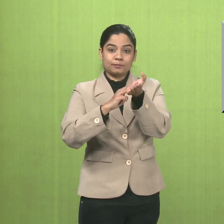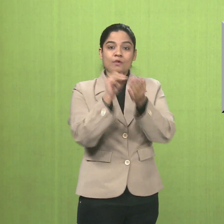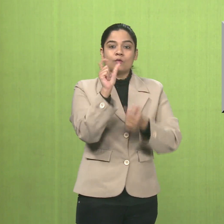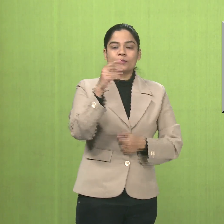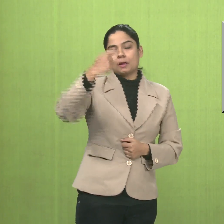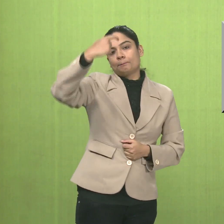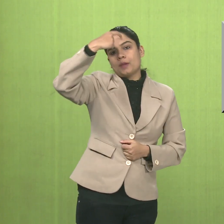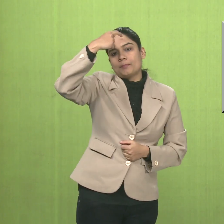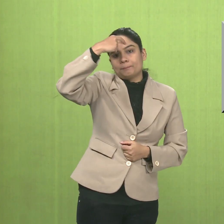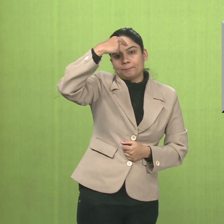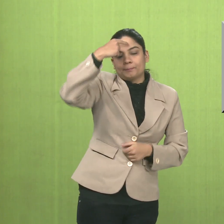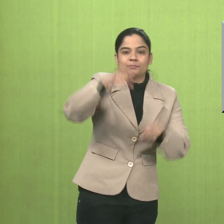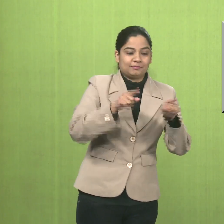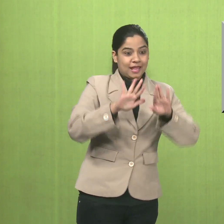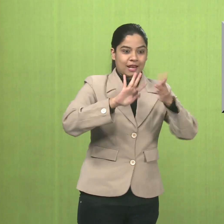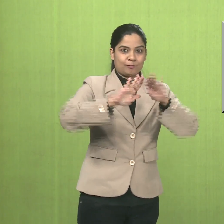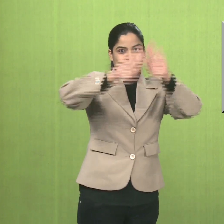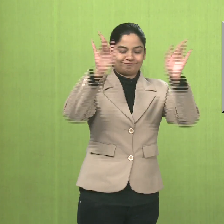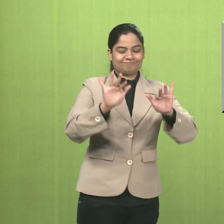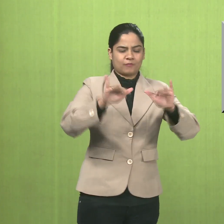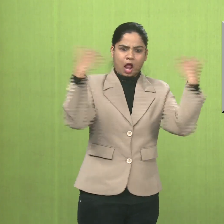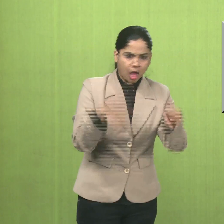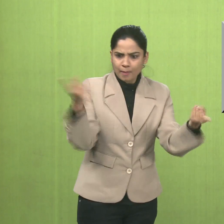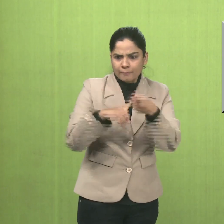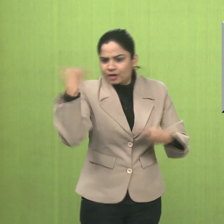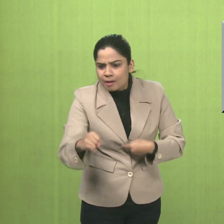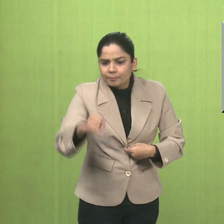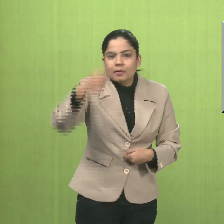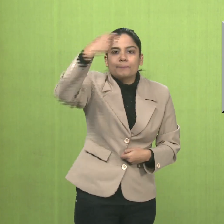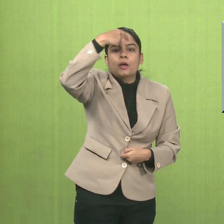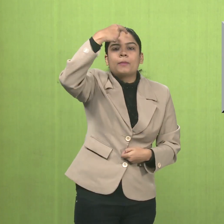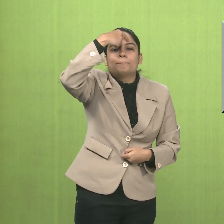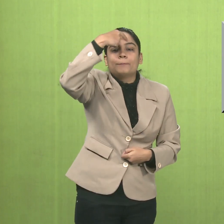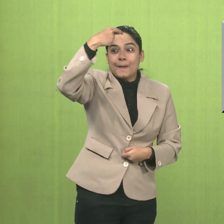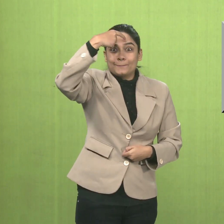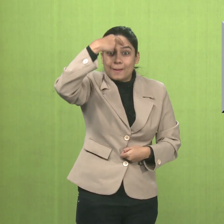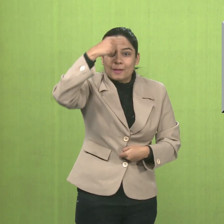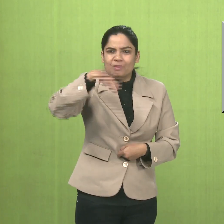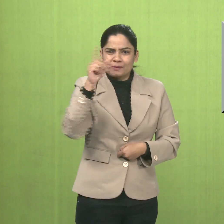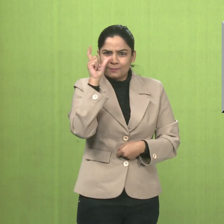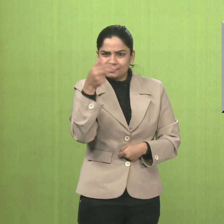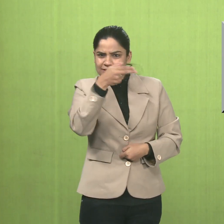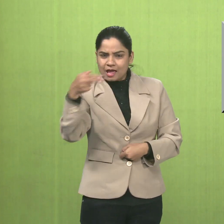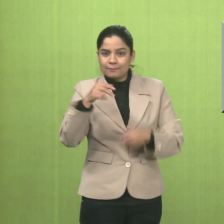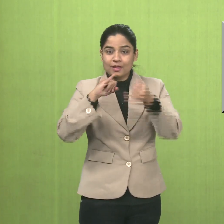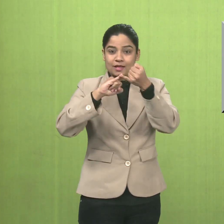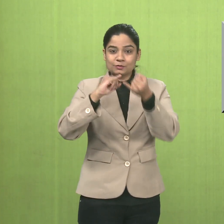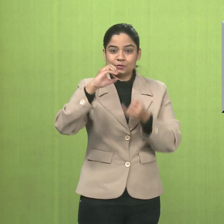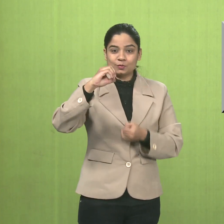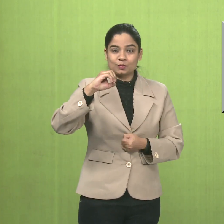Problem, a matter or a situation. For example, a problem comes in your laptop. Then you have